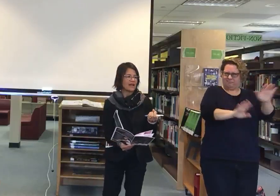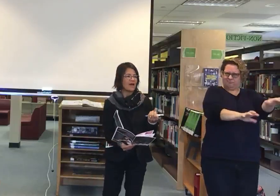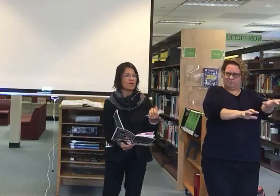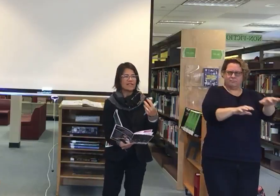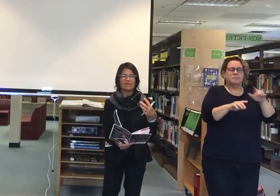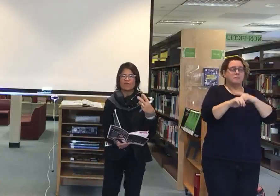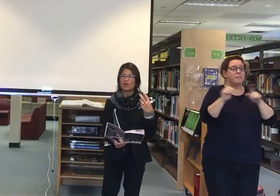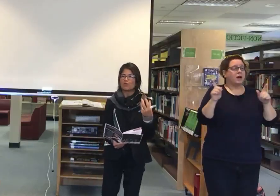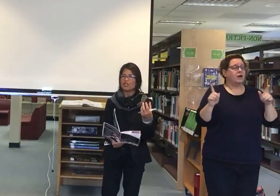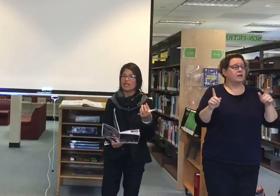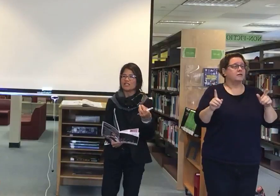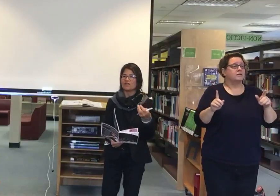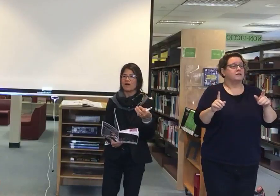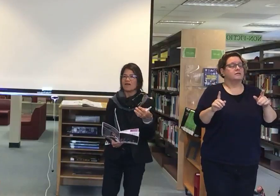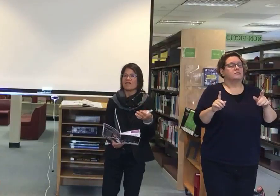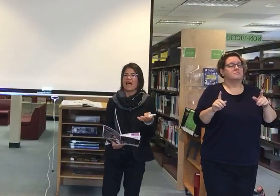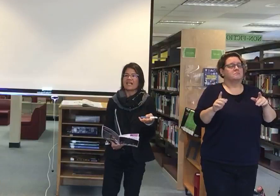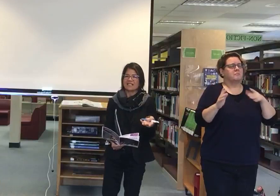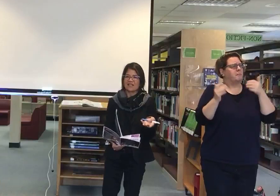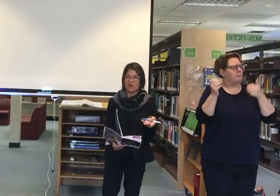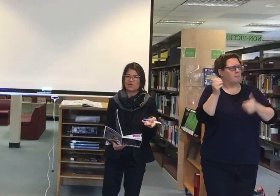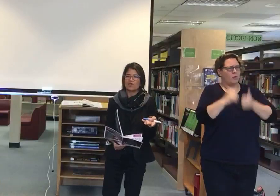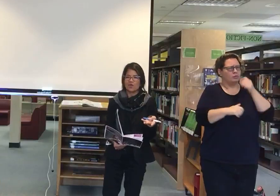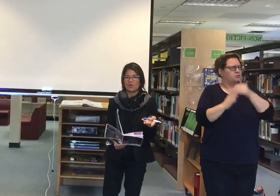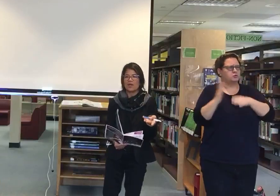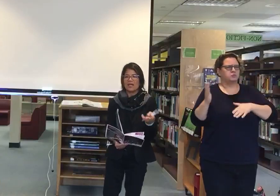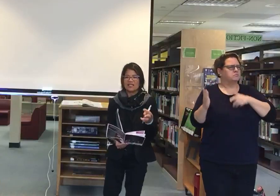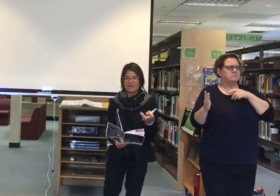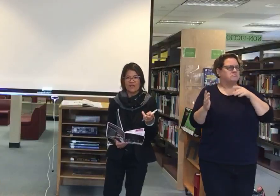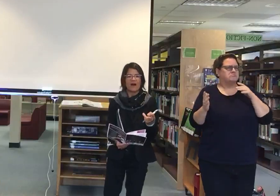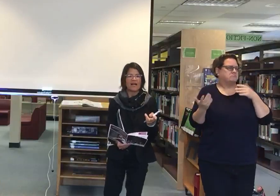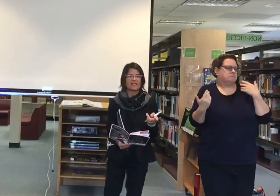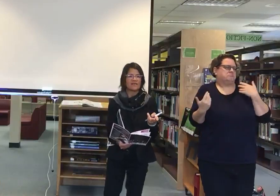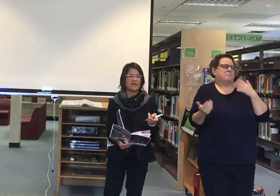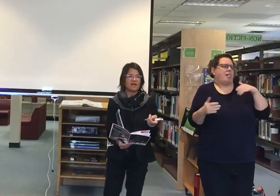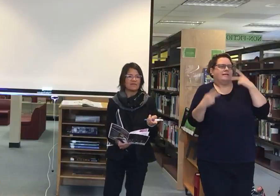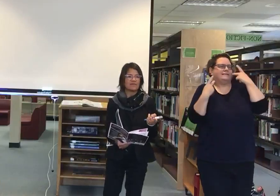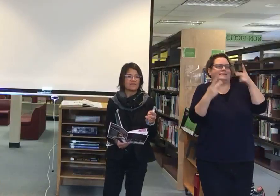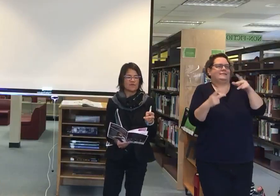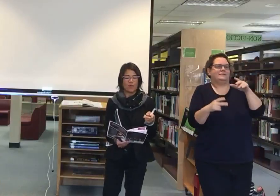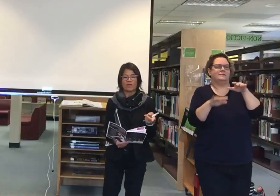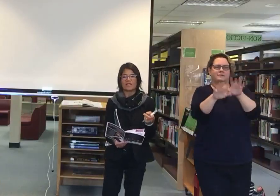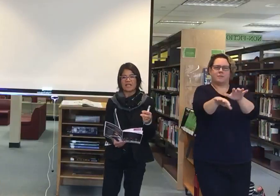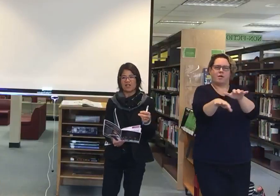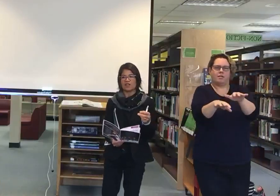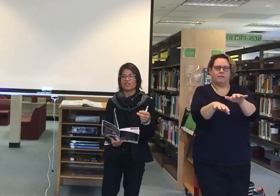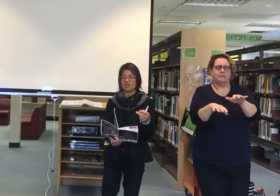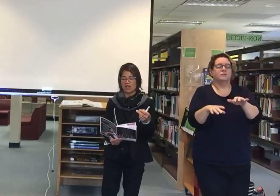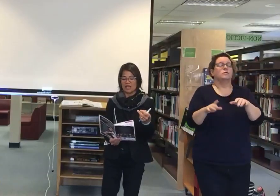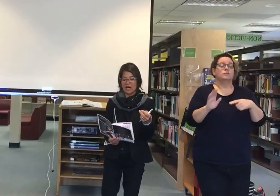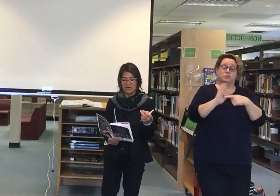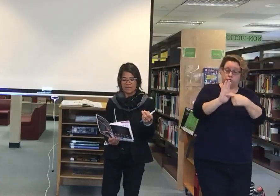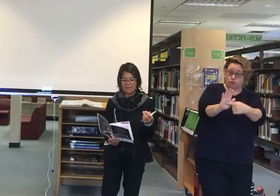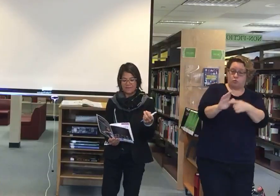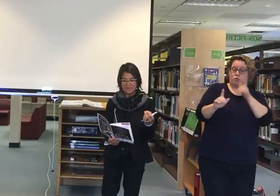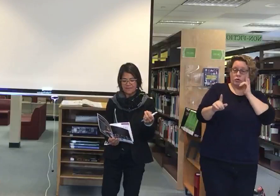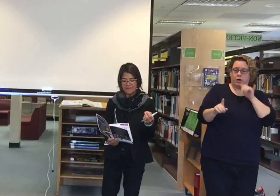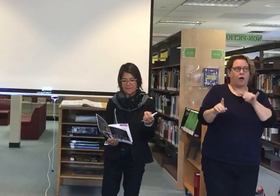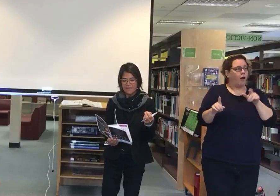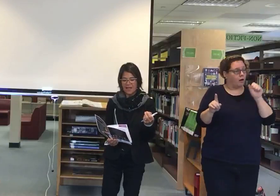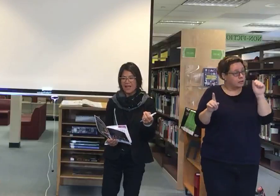students get a really full appreciation of the access that those two different kinds of supports and technologies could allow